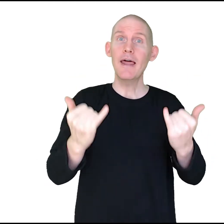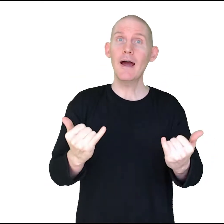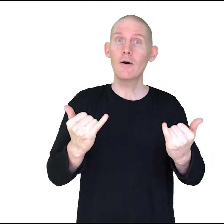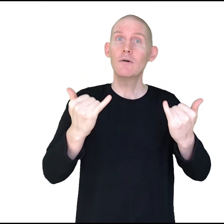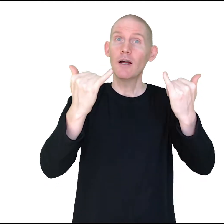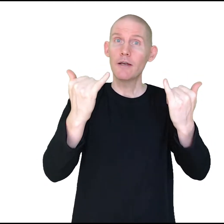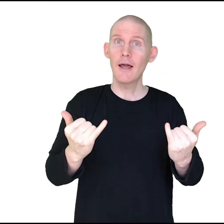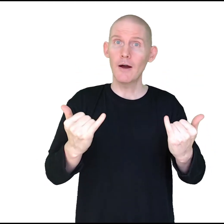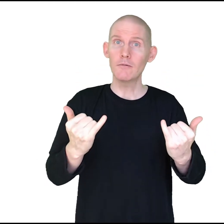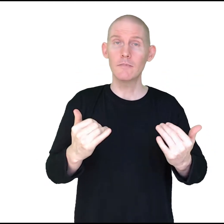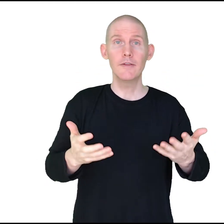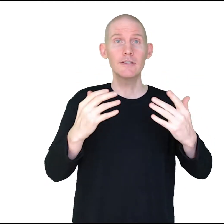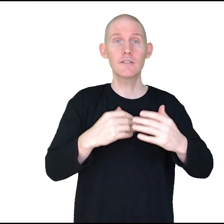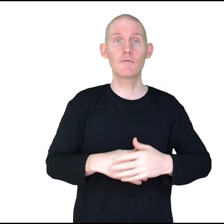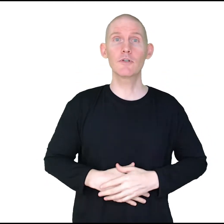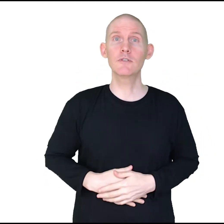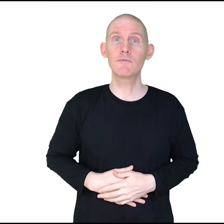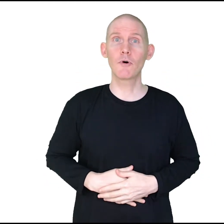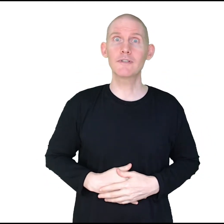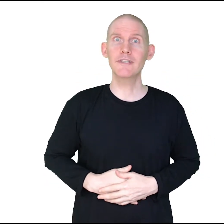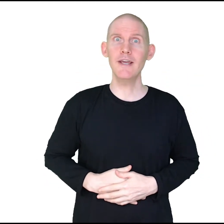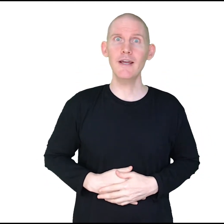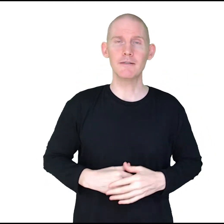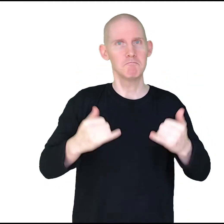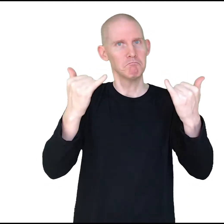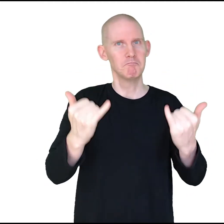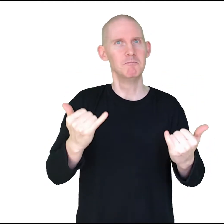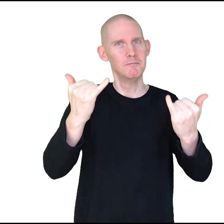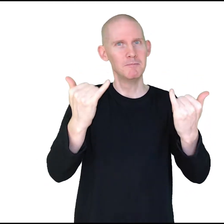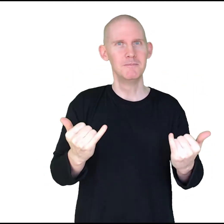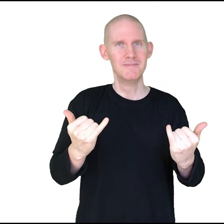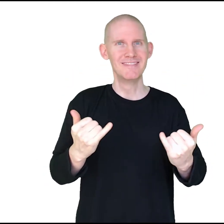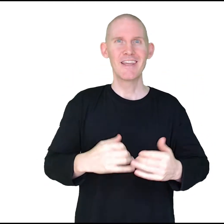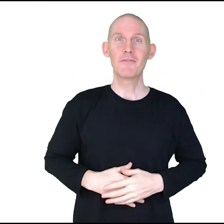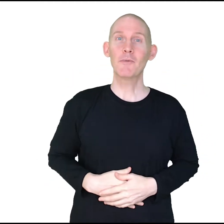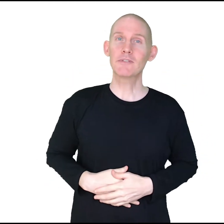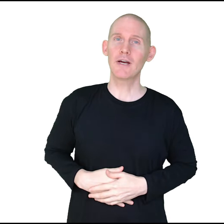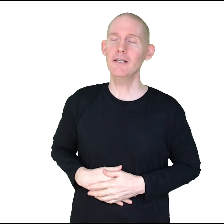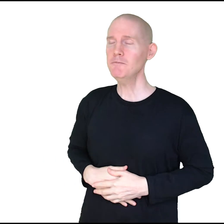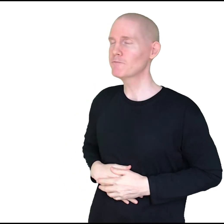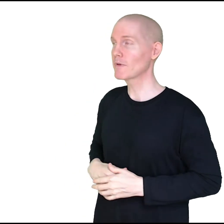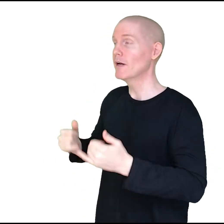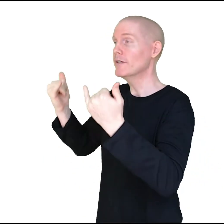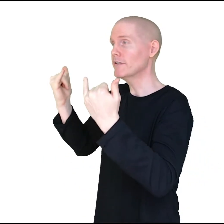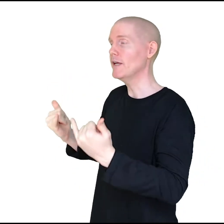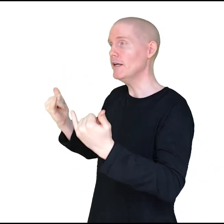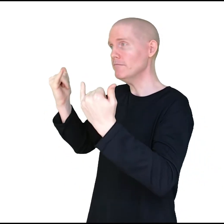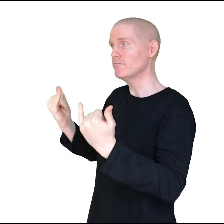now. And this is a version for today. From the side, today.